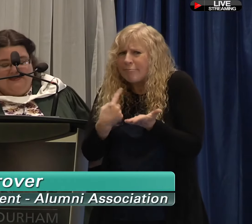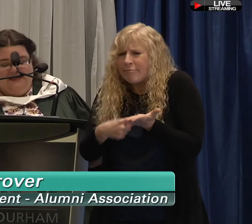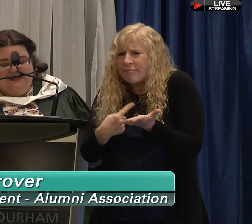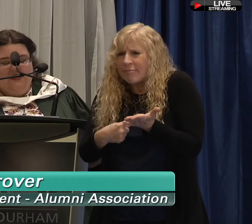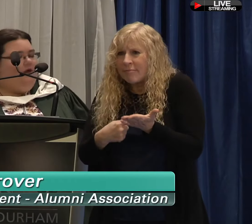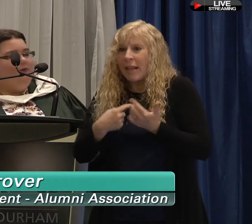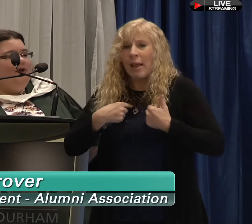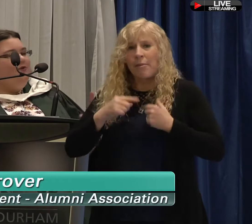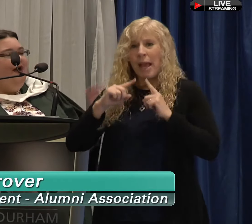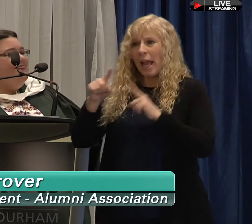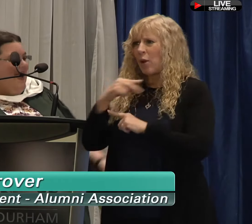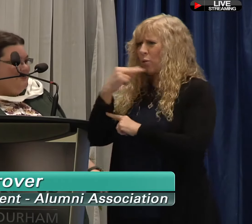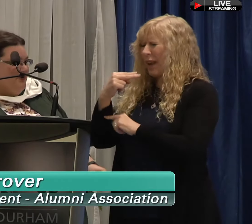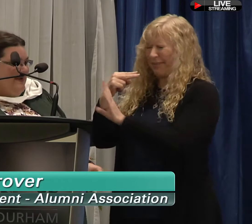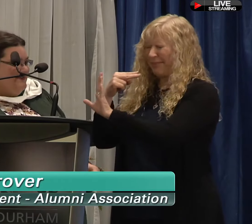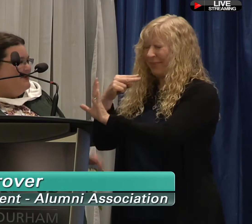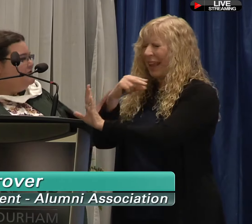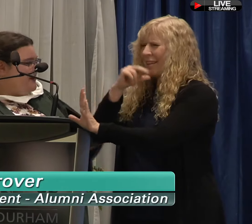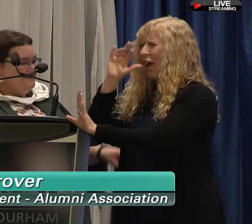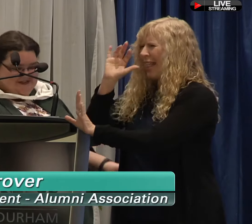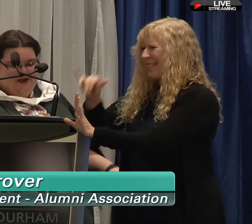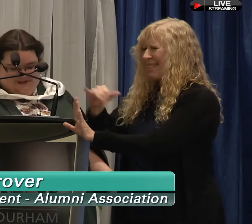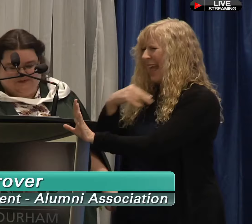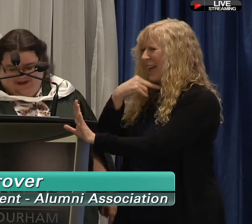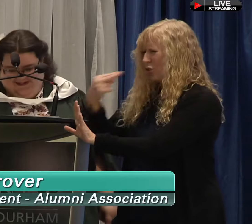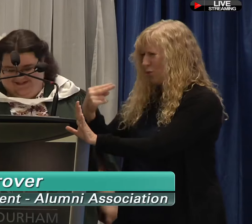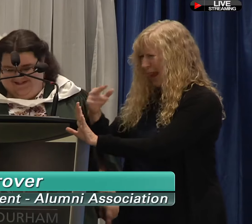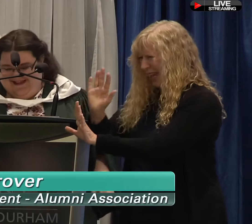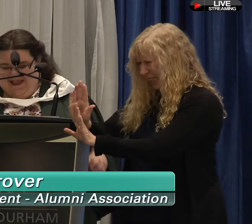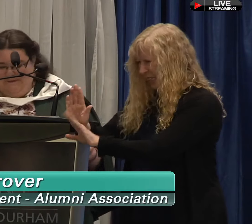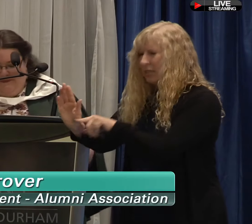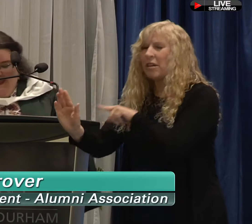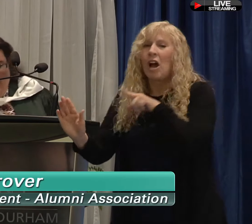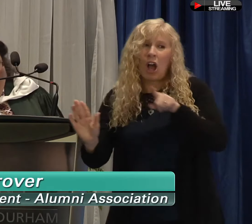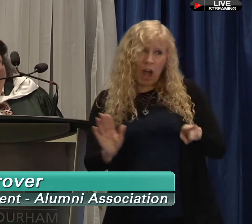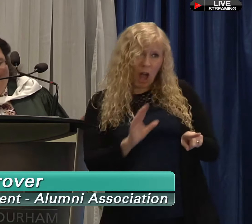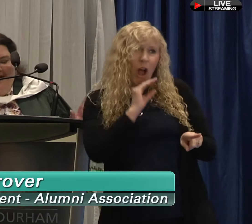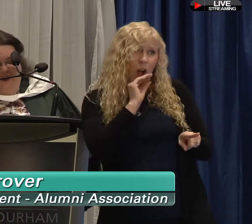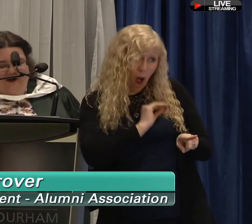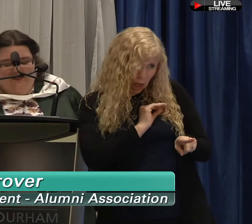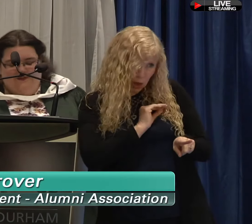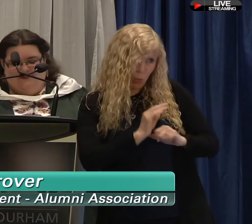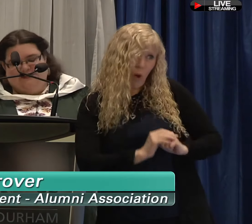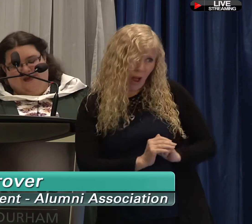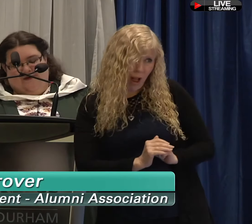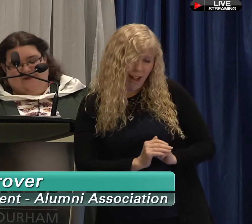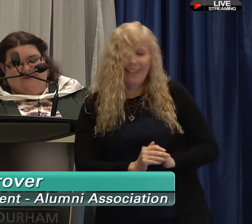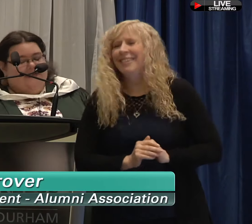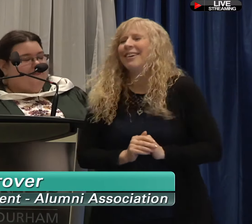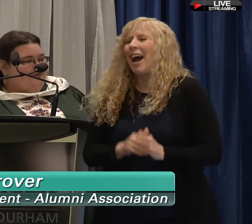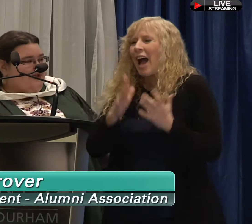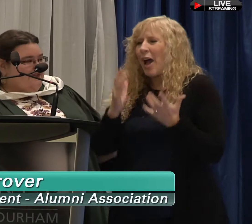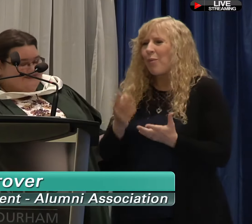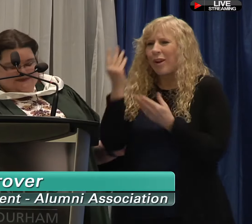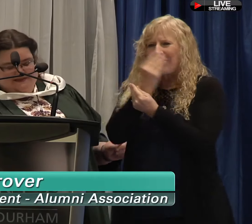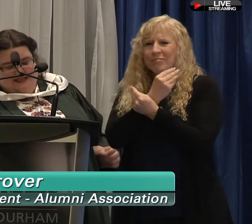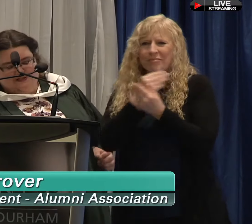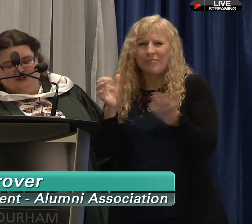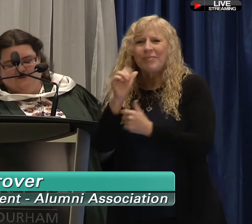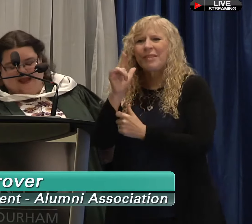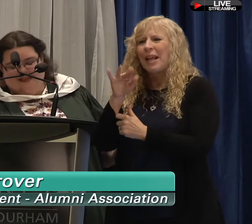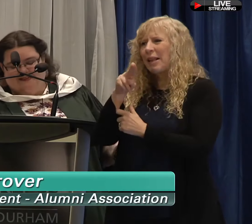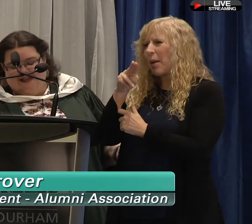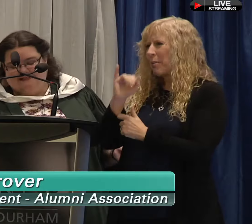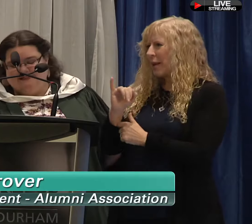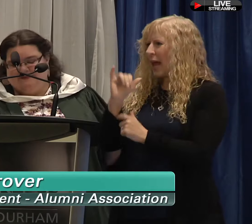to Trent. No, not that Trent, Trent in Oshawa. I want all of you to know that the Alumni